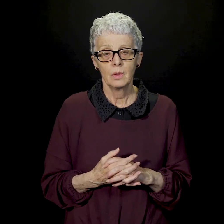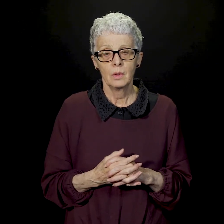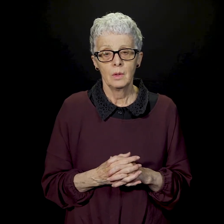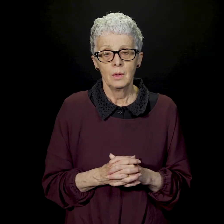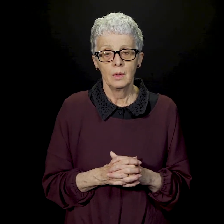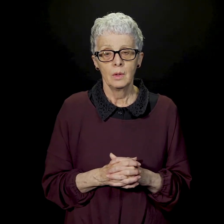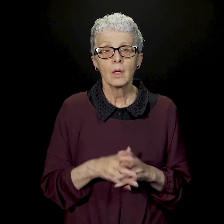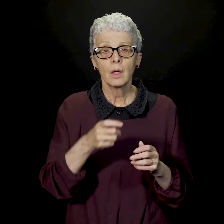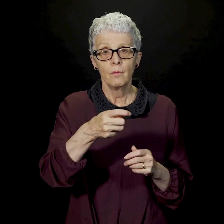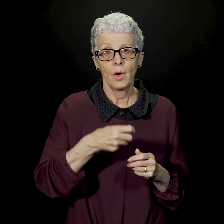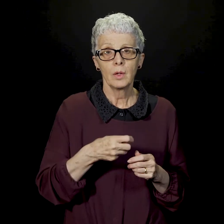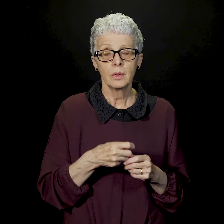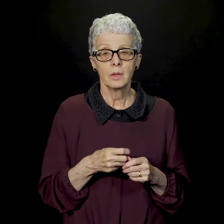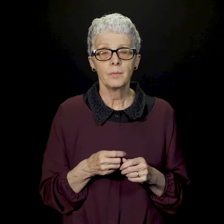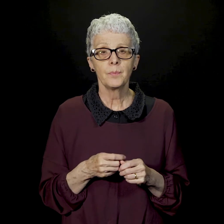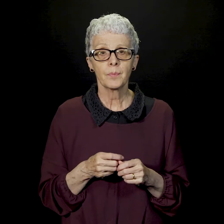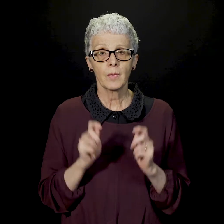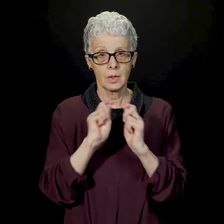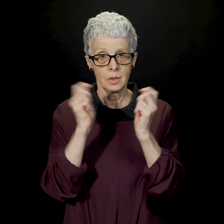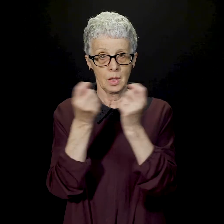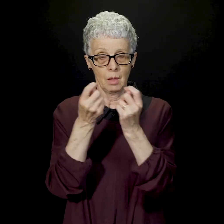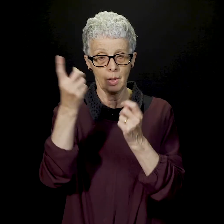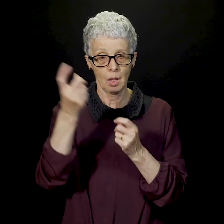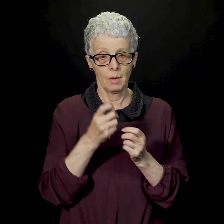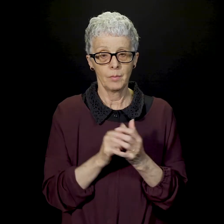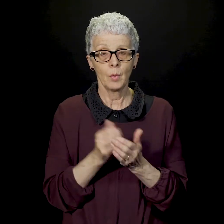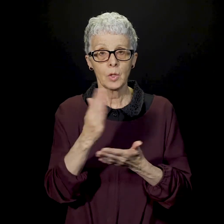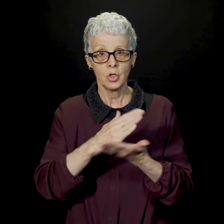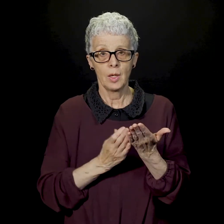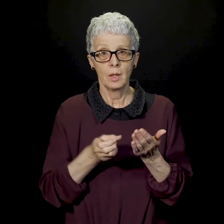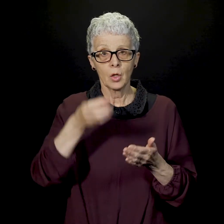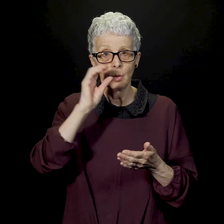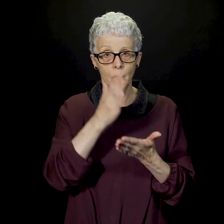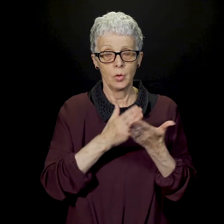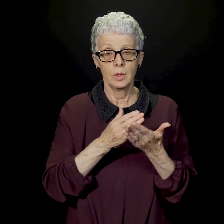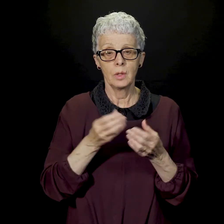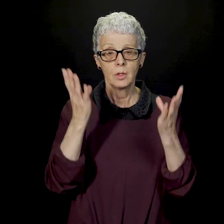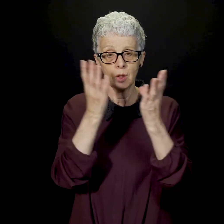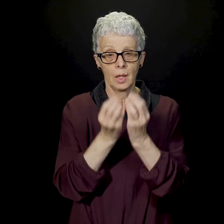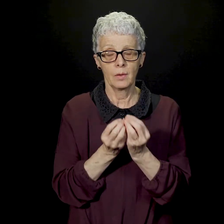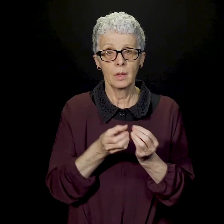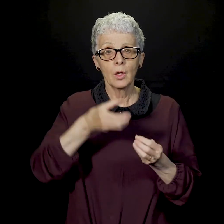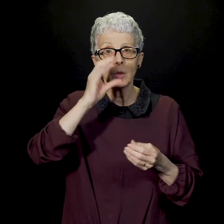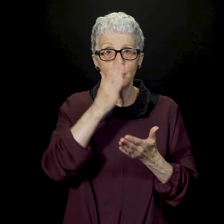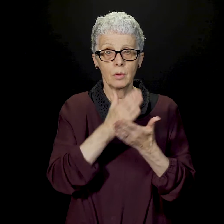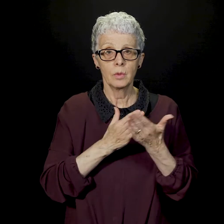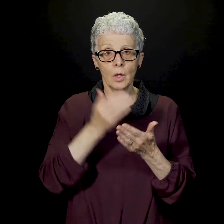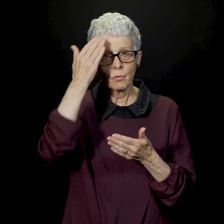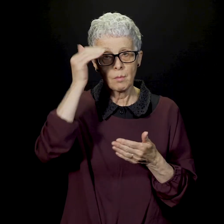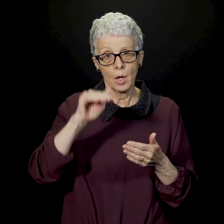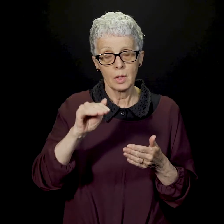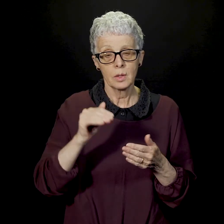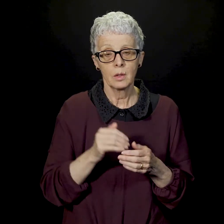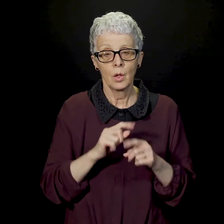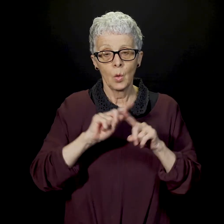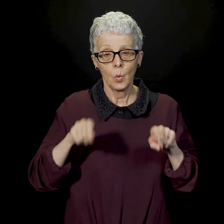I'm going to invite the music team to come up. In a moment, we're going to share in communion together. And communion is this amazing reminder to us